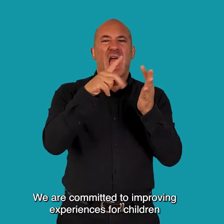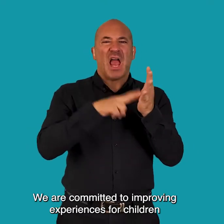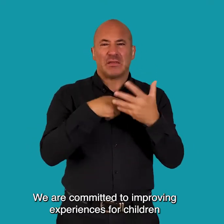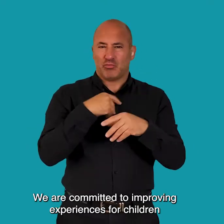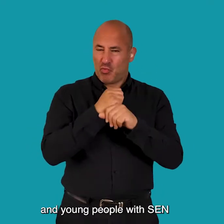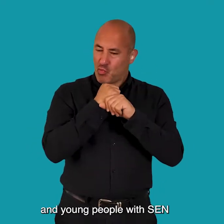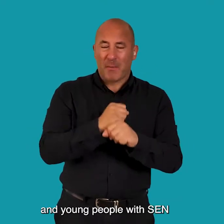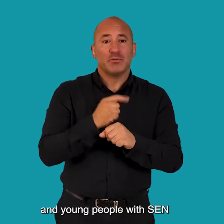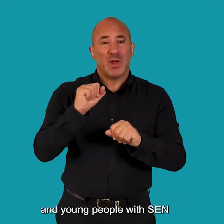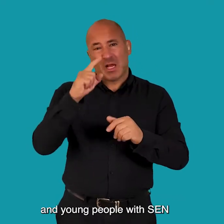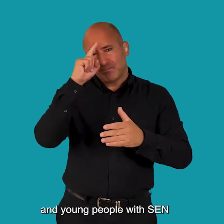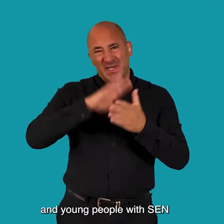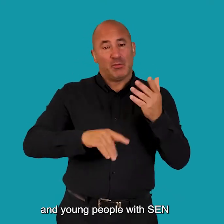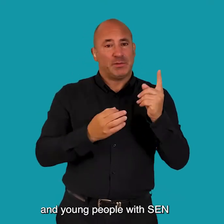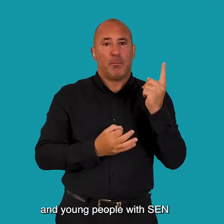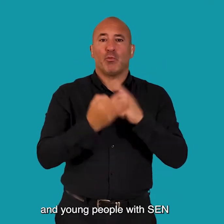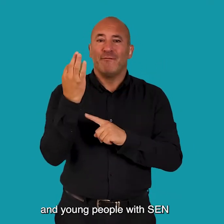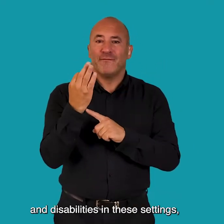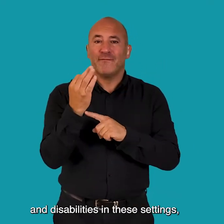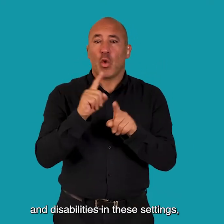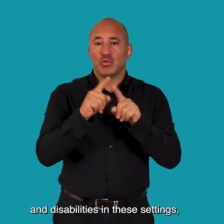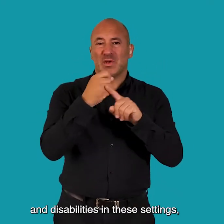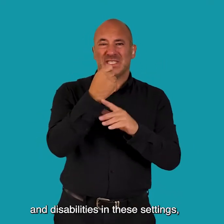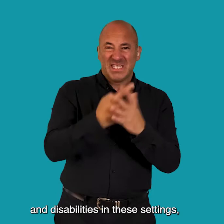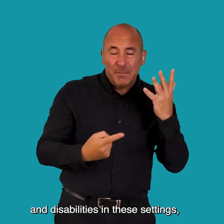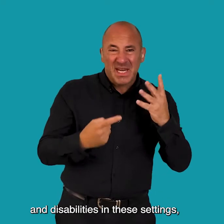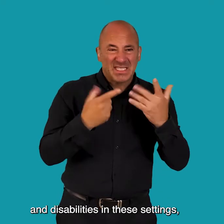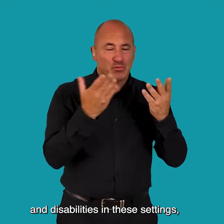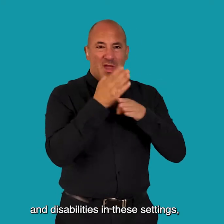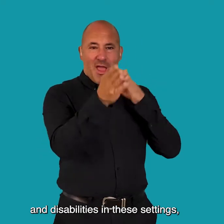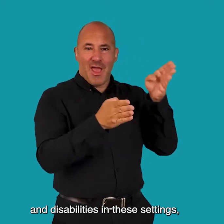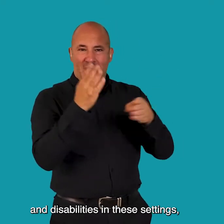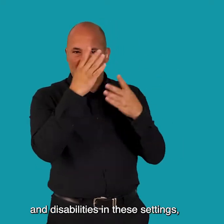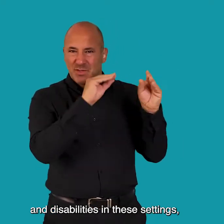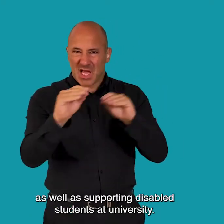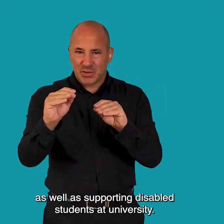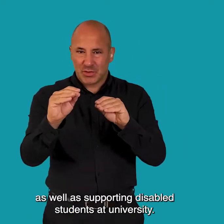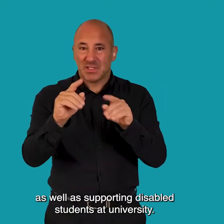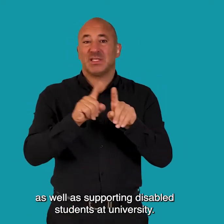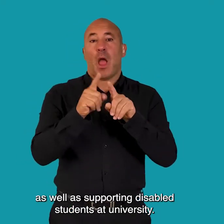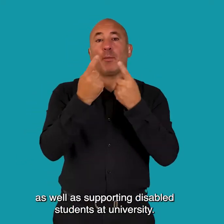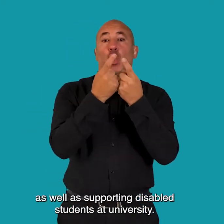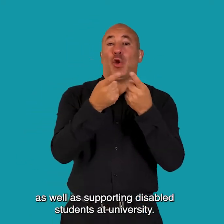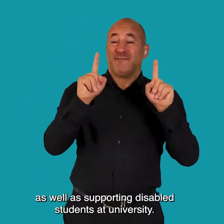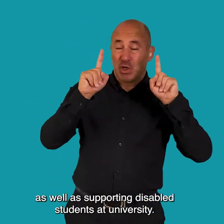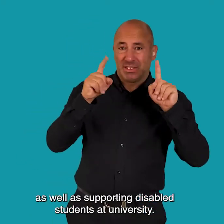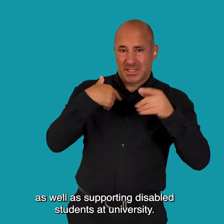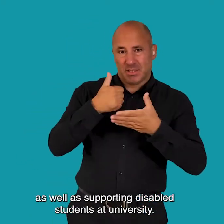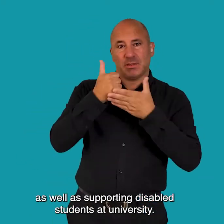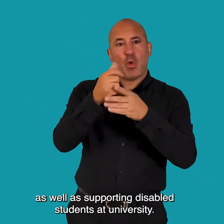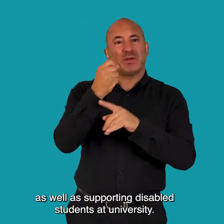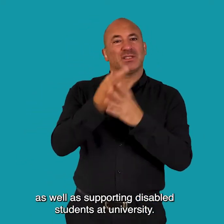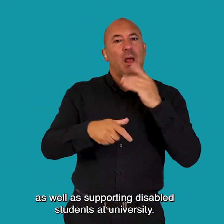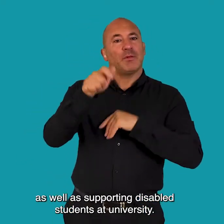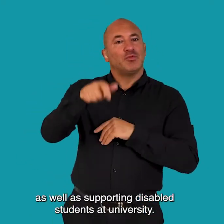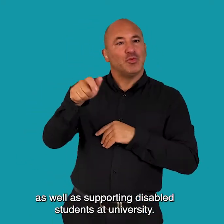children and young people with SEN and disabilities in these settings, as well as supporting disabled students at